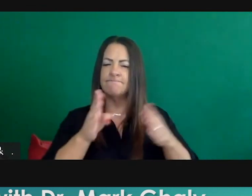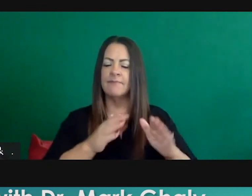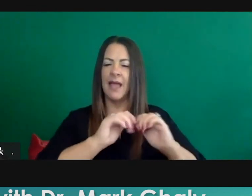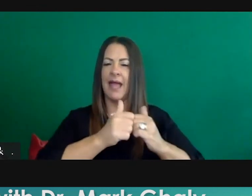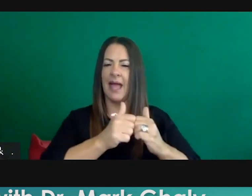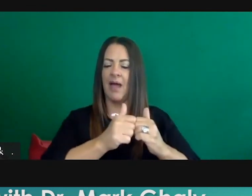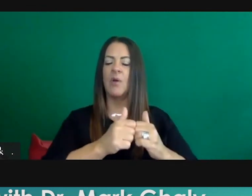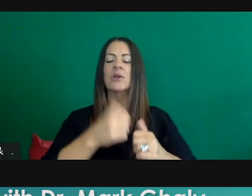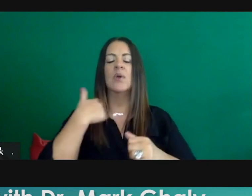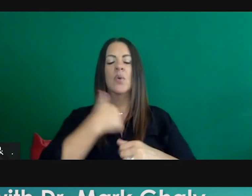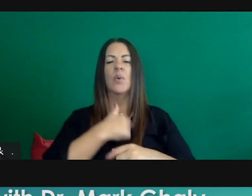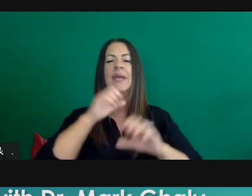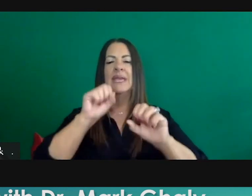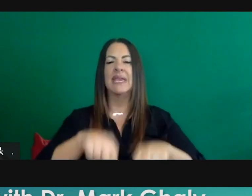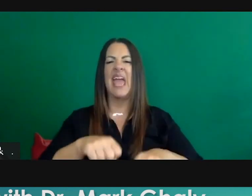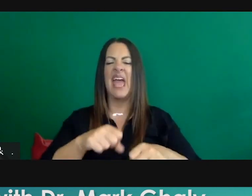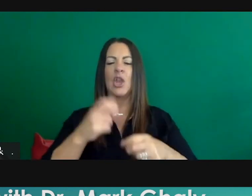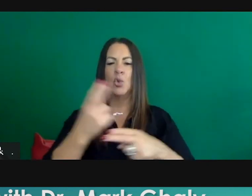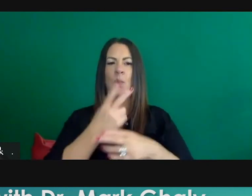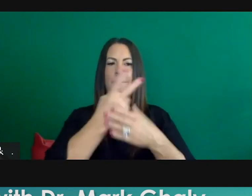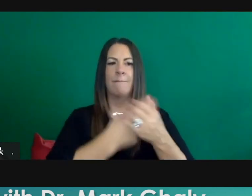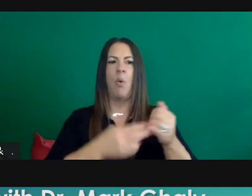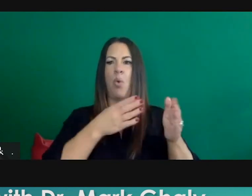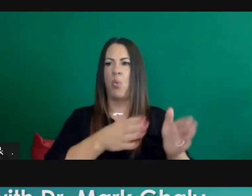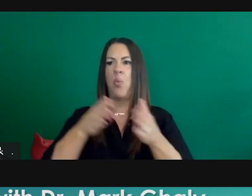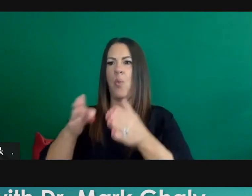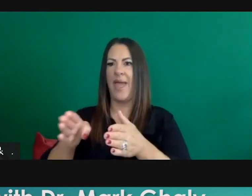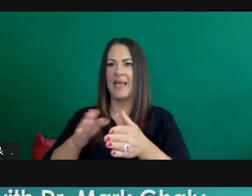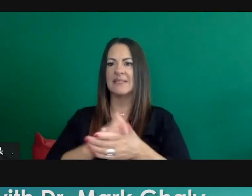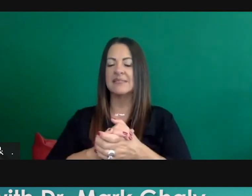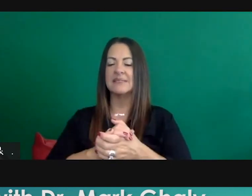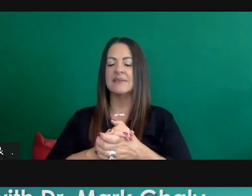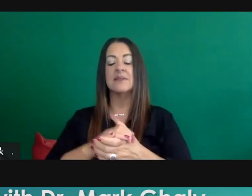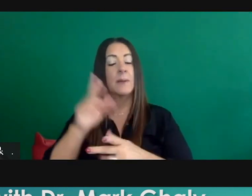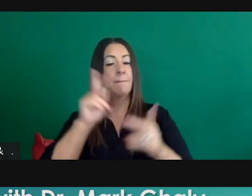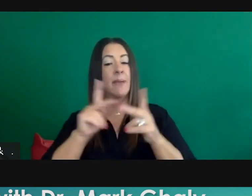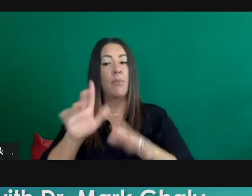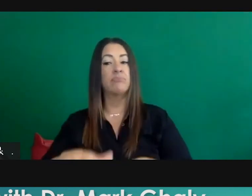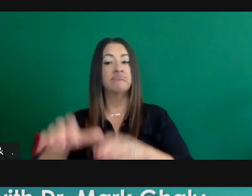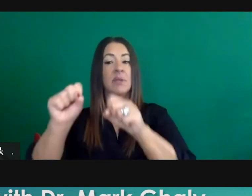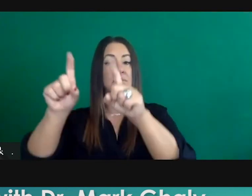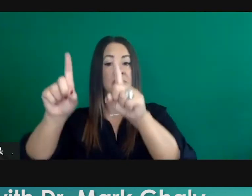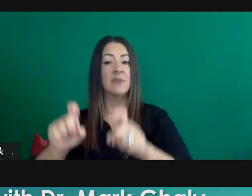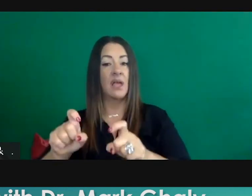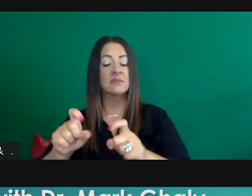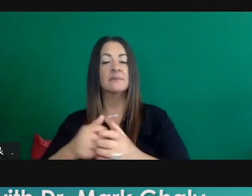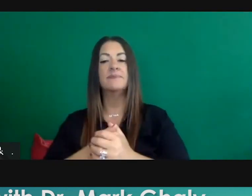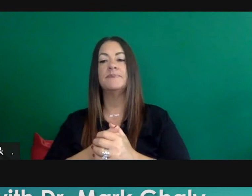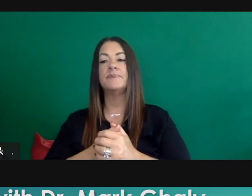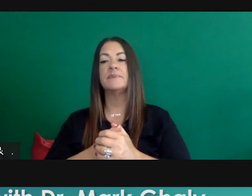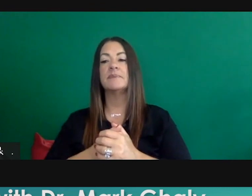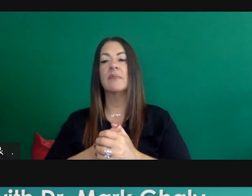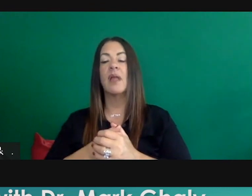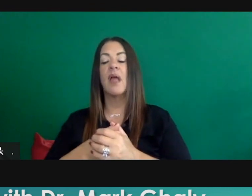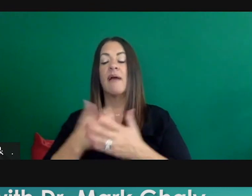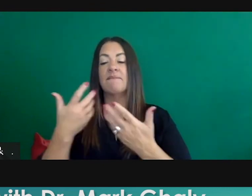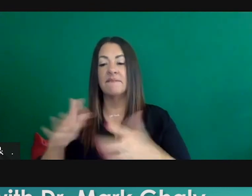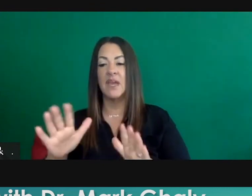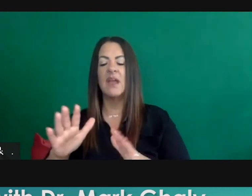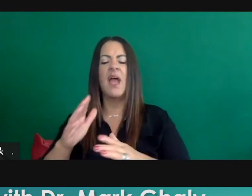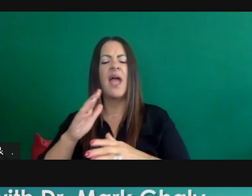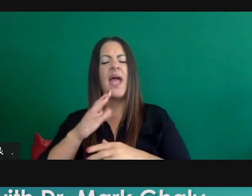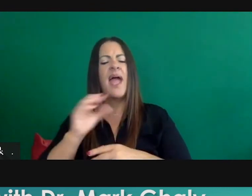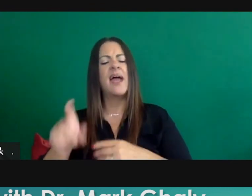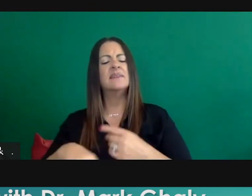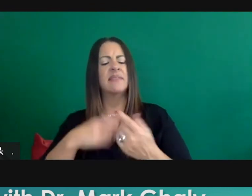modalities. In terms of people getting tested to have to seek permission to travel, of course,